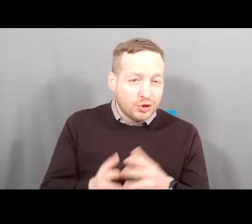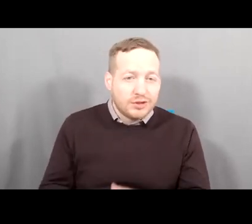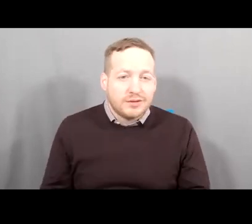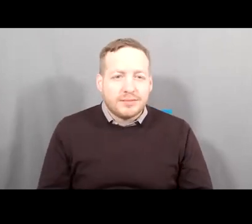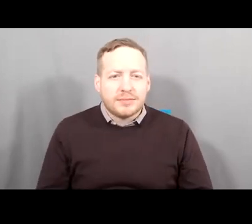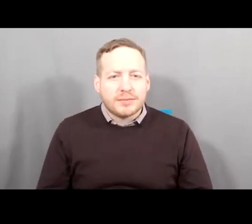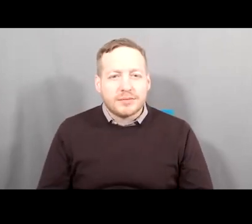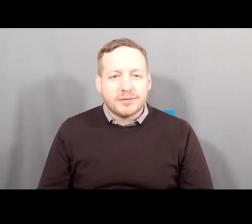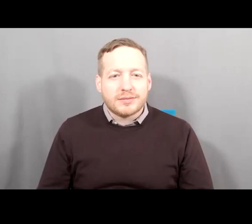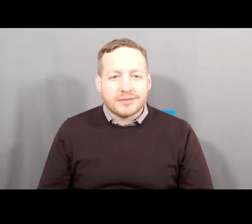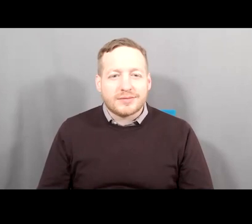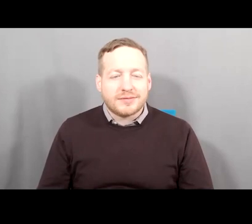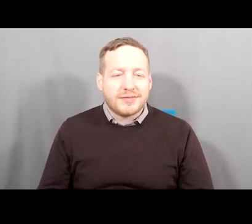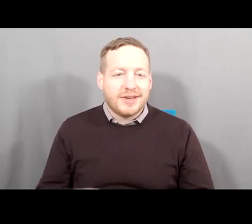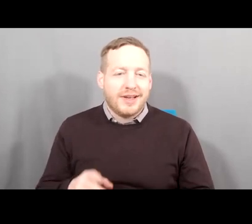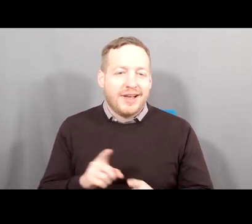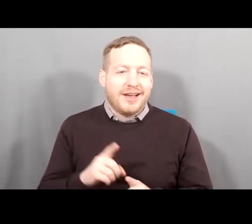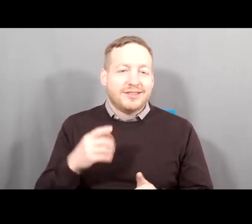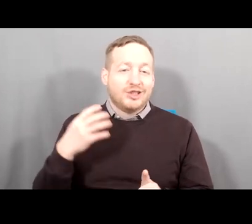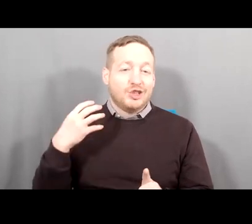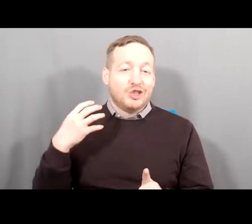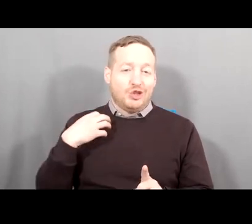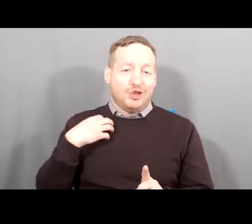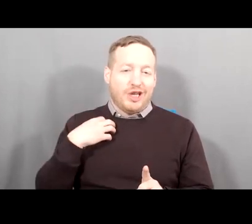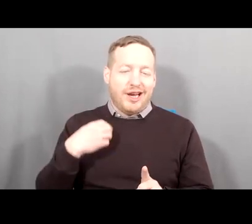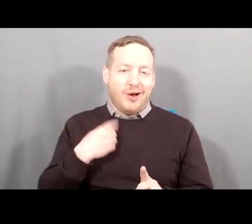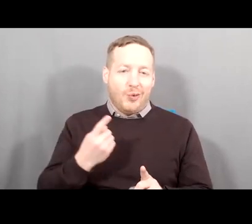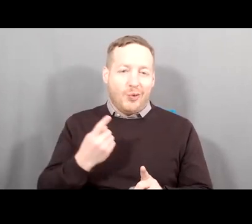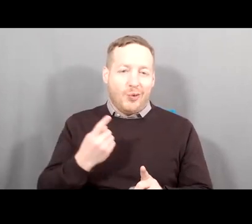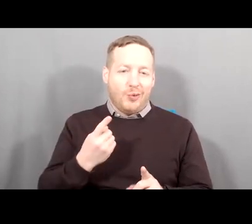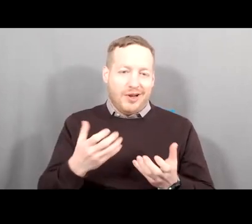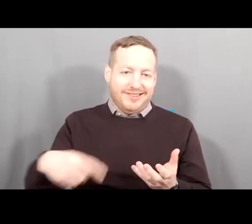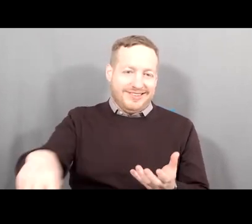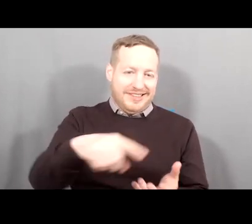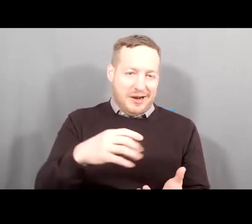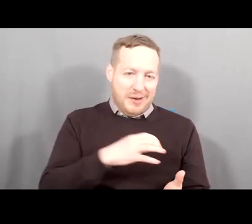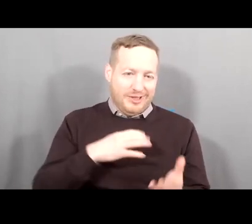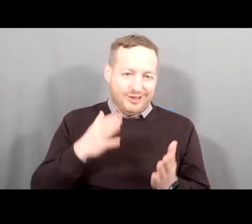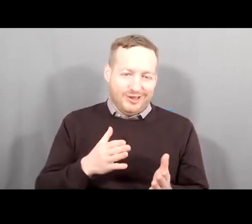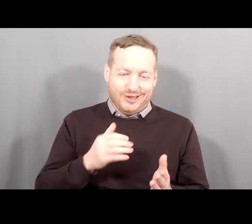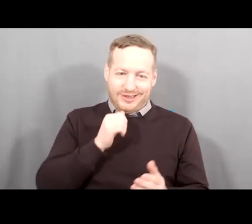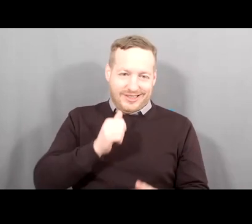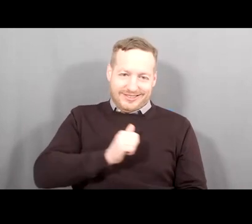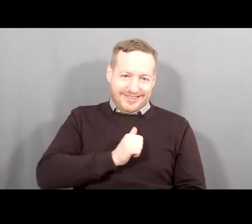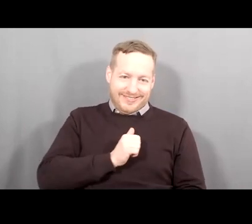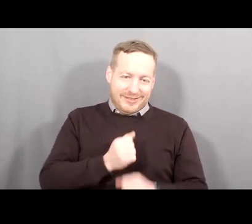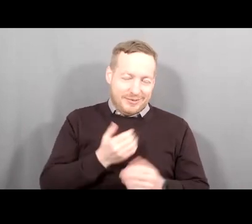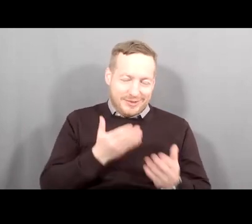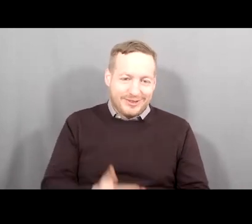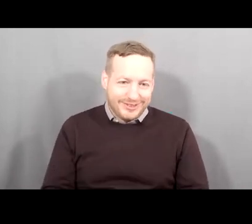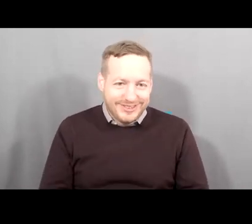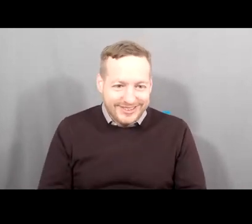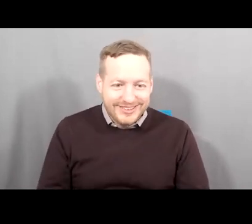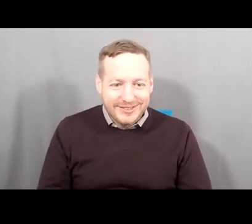one of the commissioners so that we can move forward on approving legislative week. As the chair, I always ask the